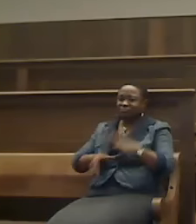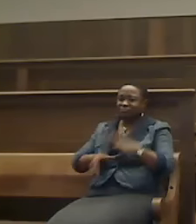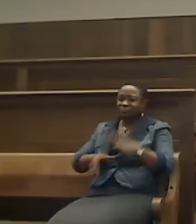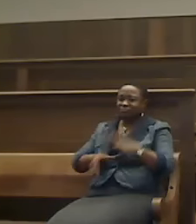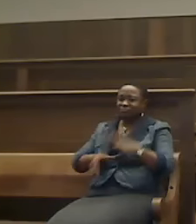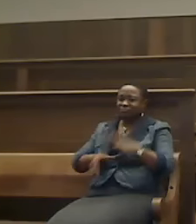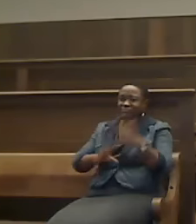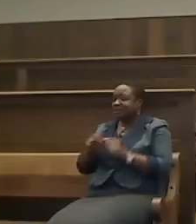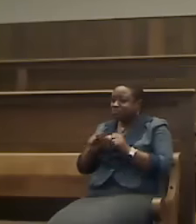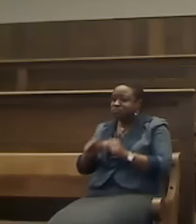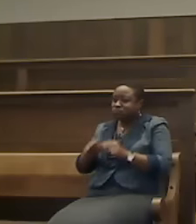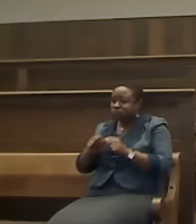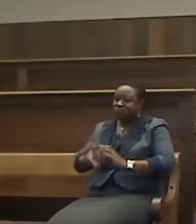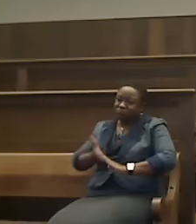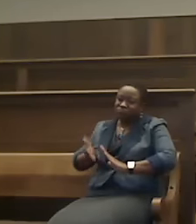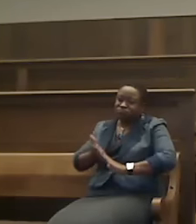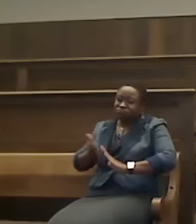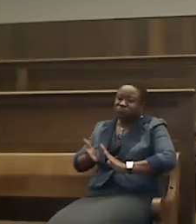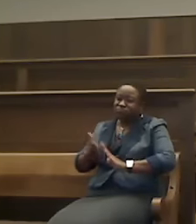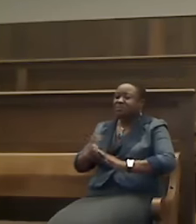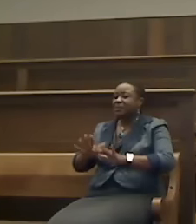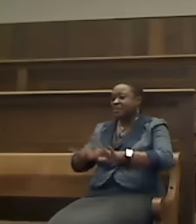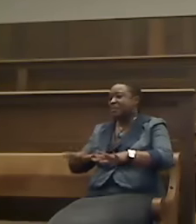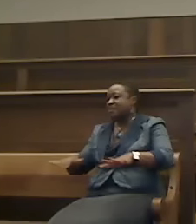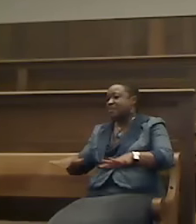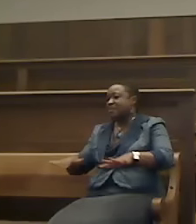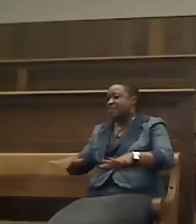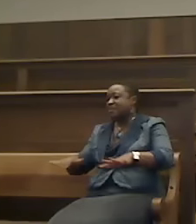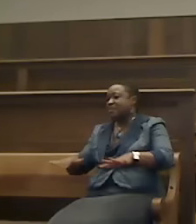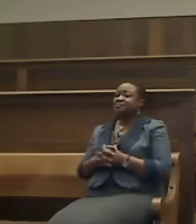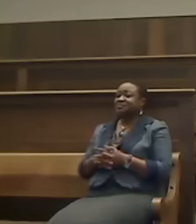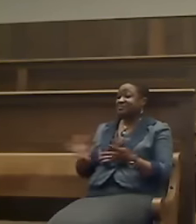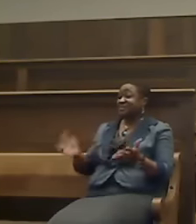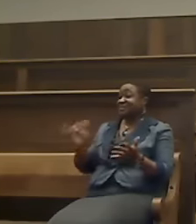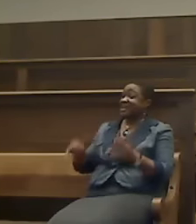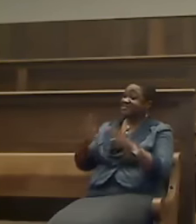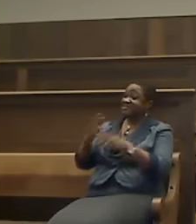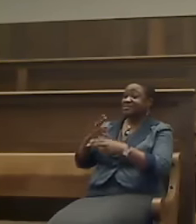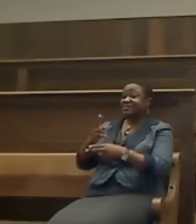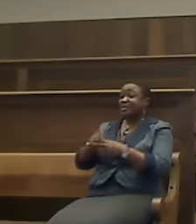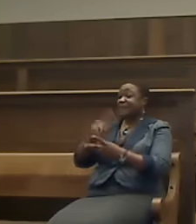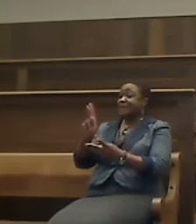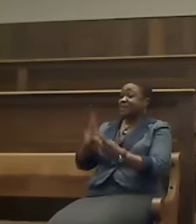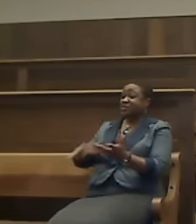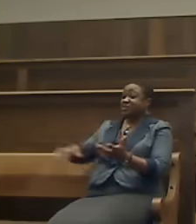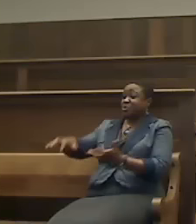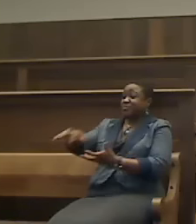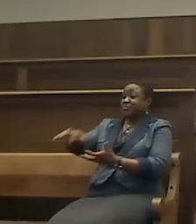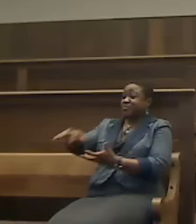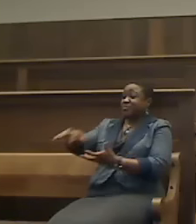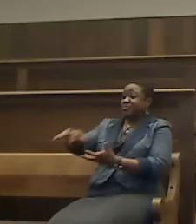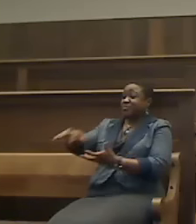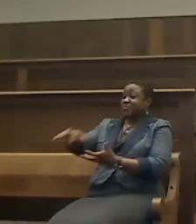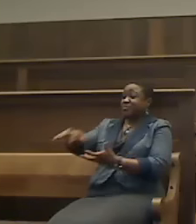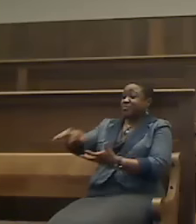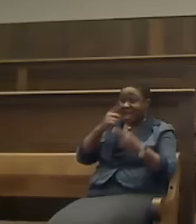longer, etc., etc. So you see, it's like the perfect storm. You got